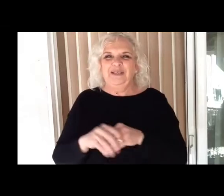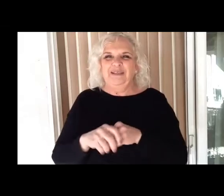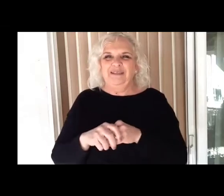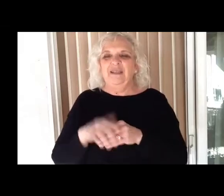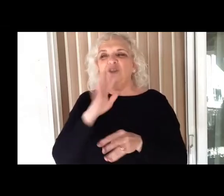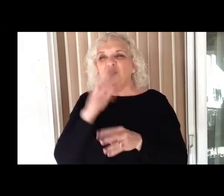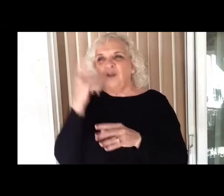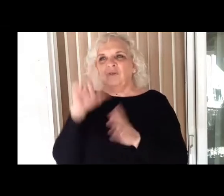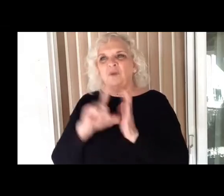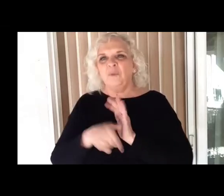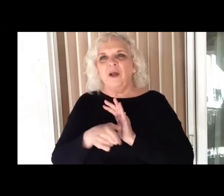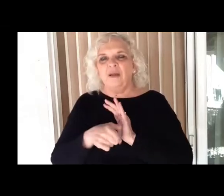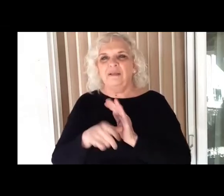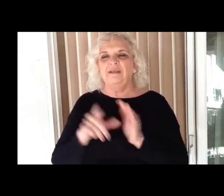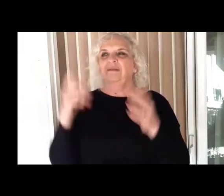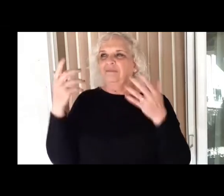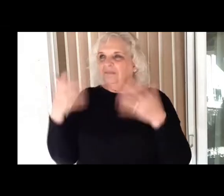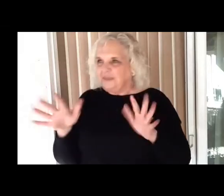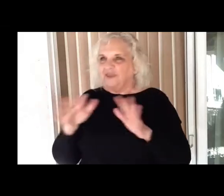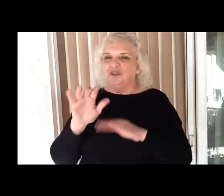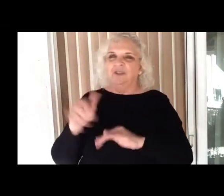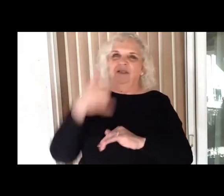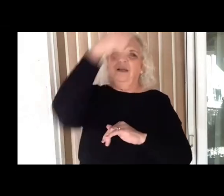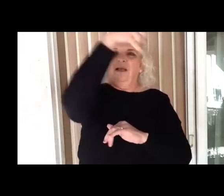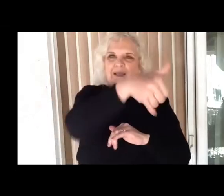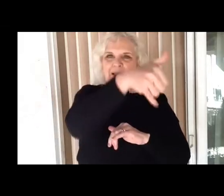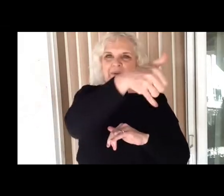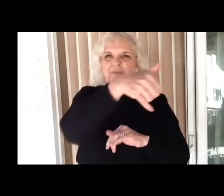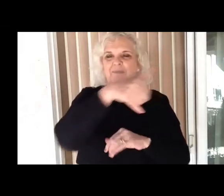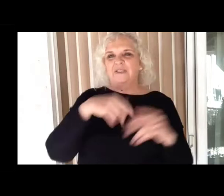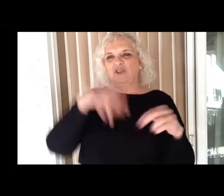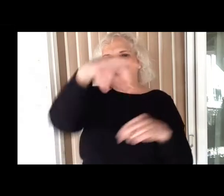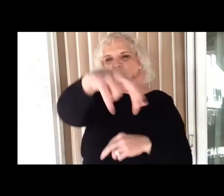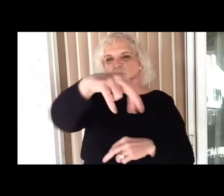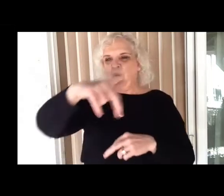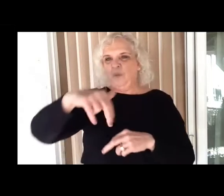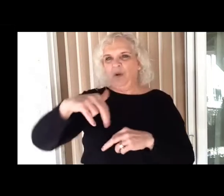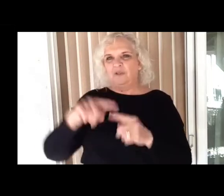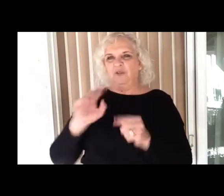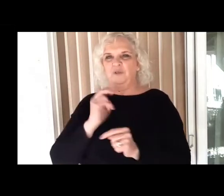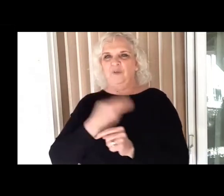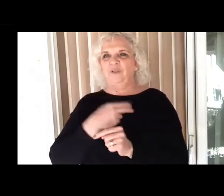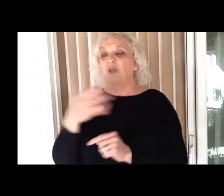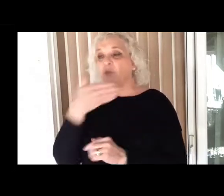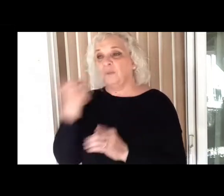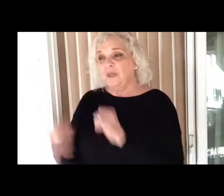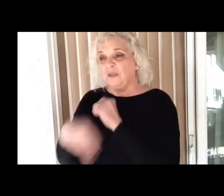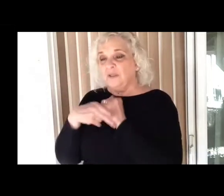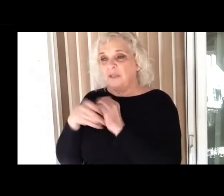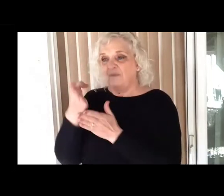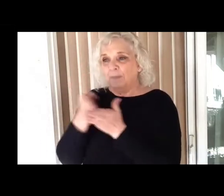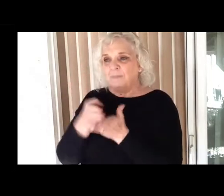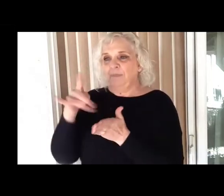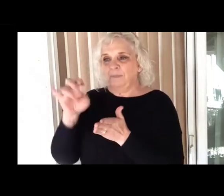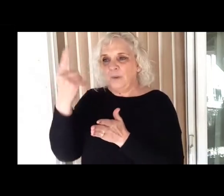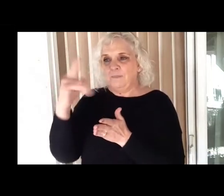while. And then she hung up and she's walking over and she says, you better save a piece of that cake for your father.